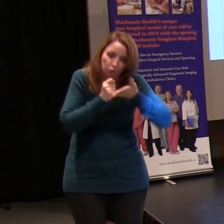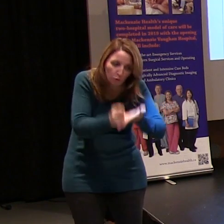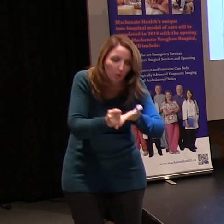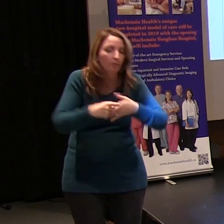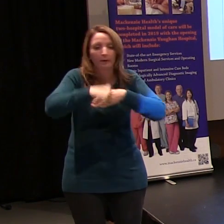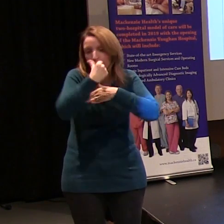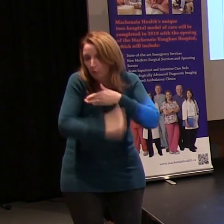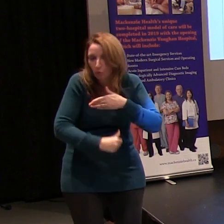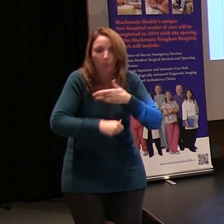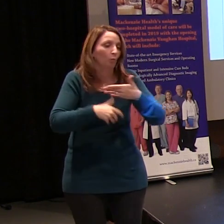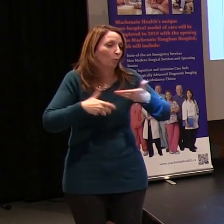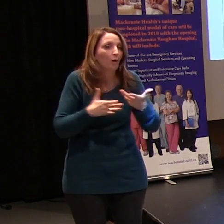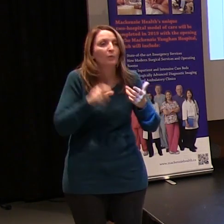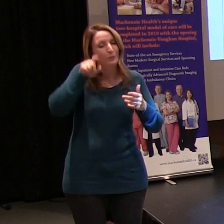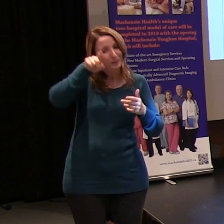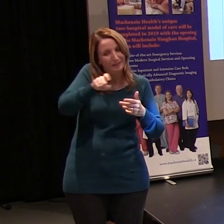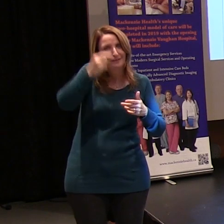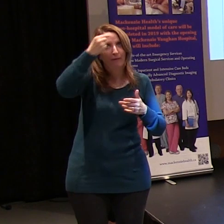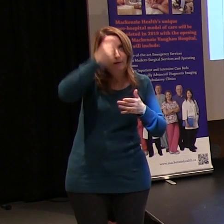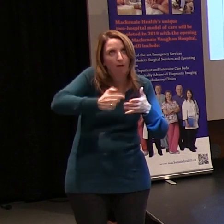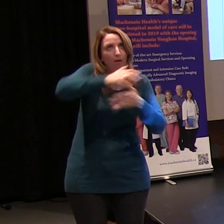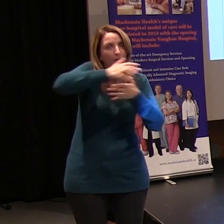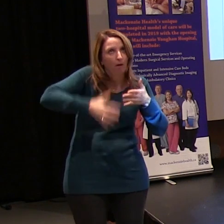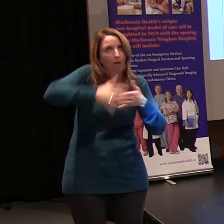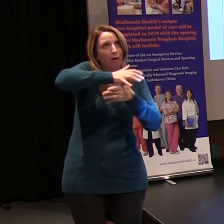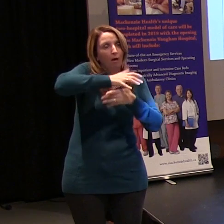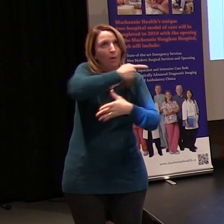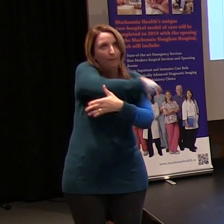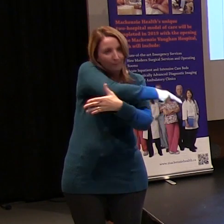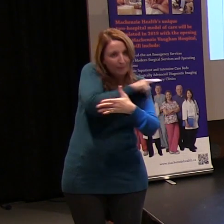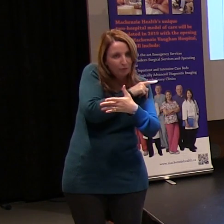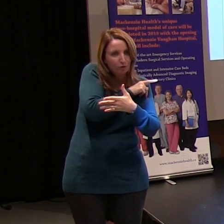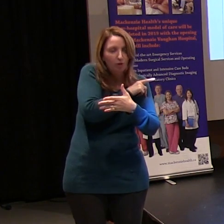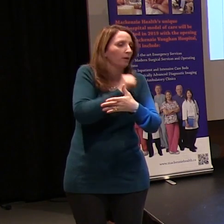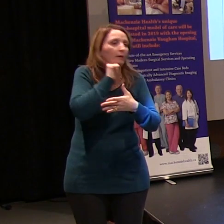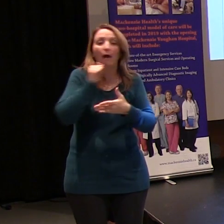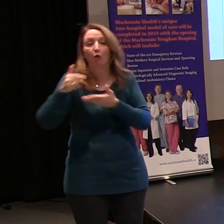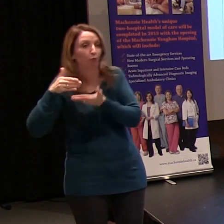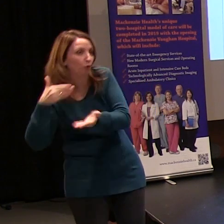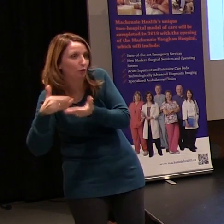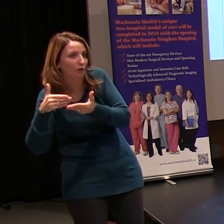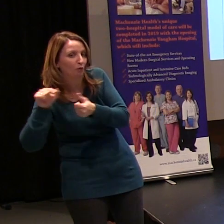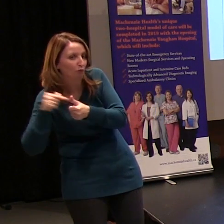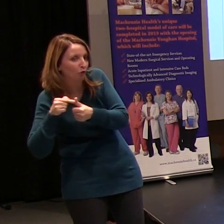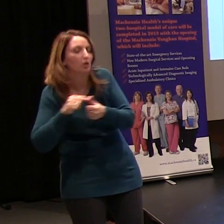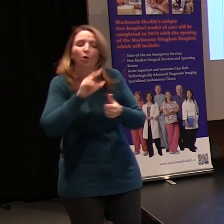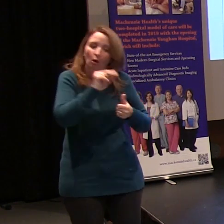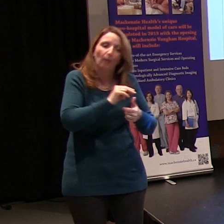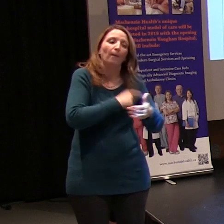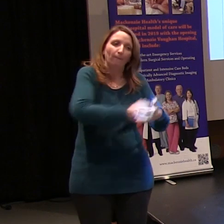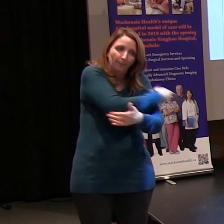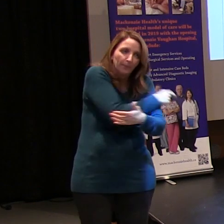really around the patient. It's not the patient around the services. So if you're looking on the patient,